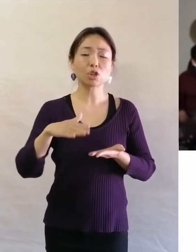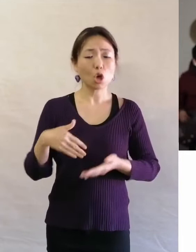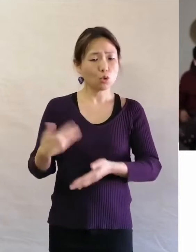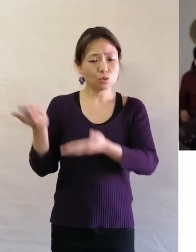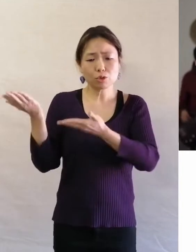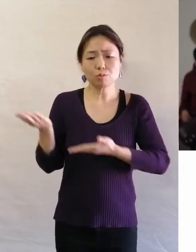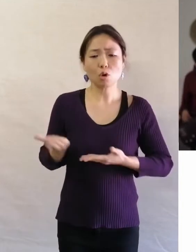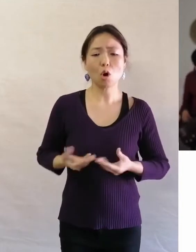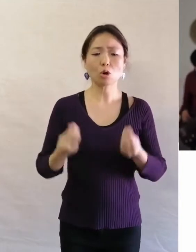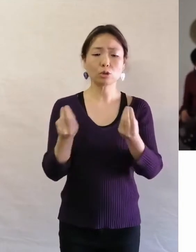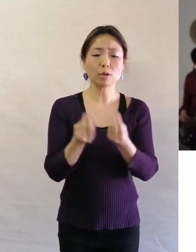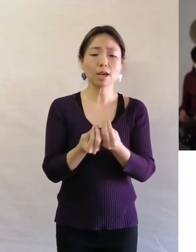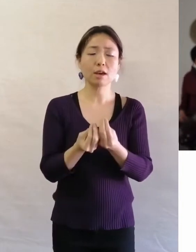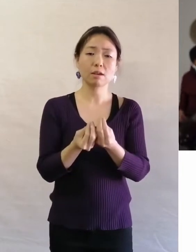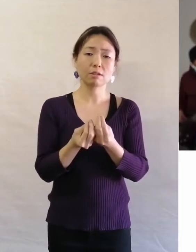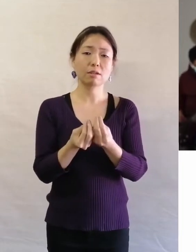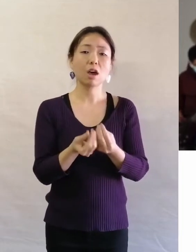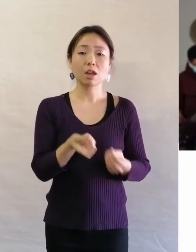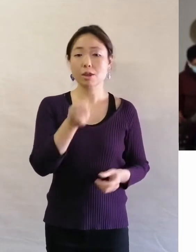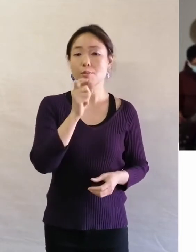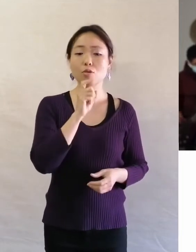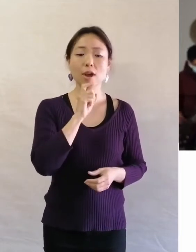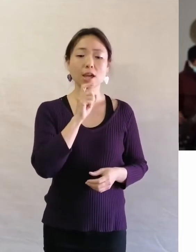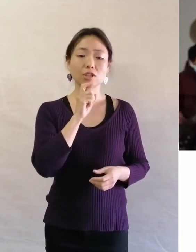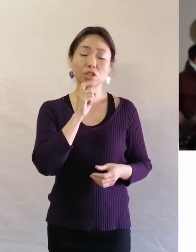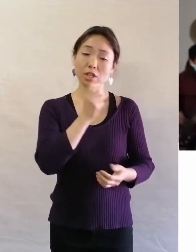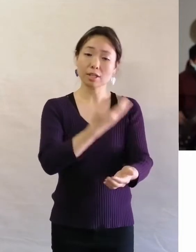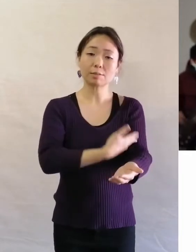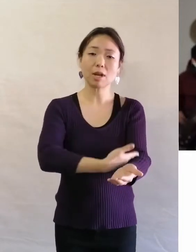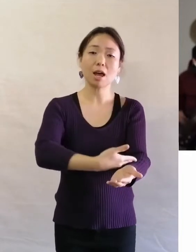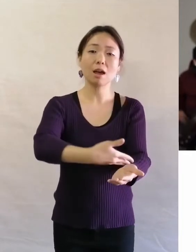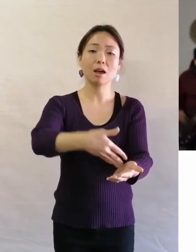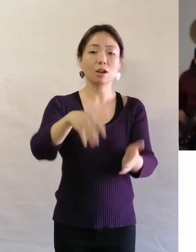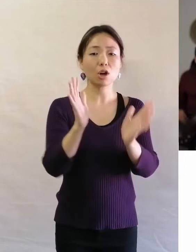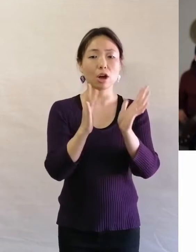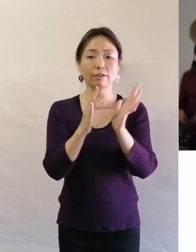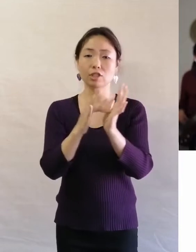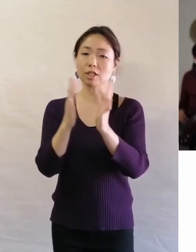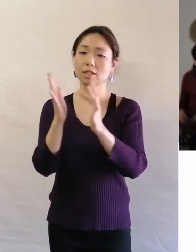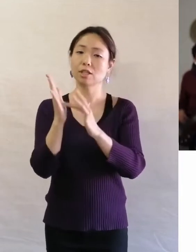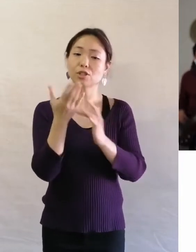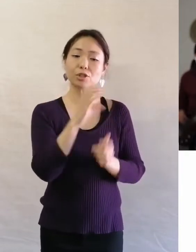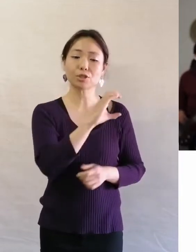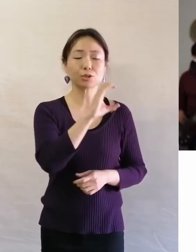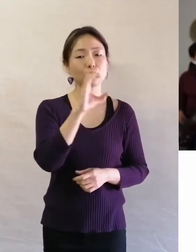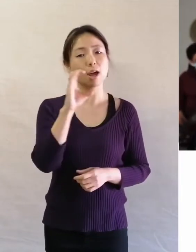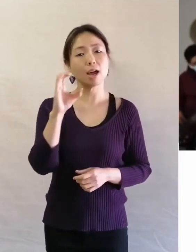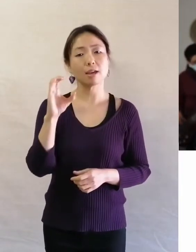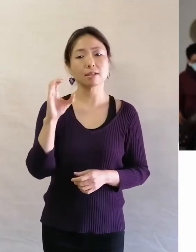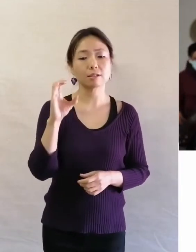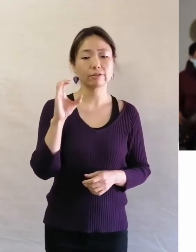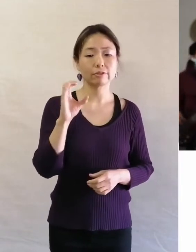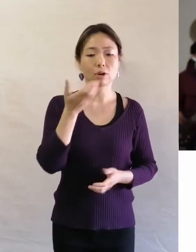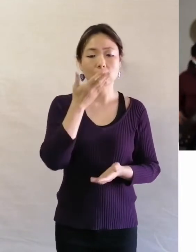Forgiveness was brought with the precious blood of Jesus